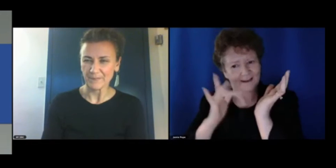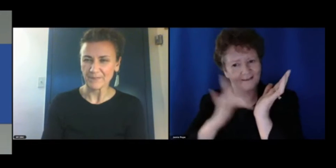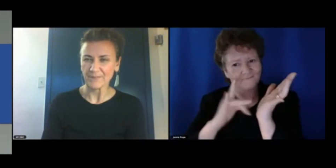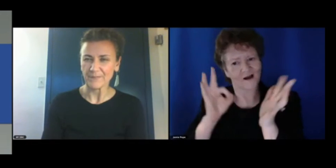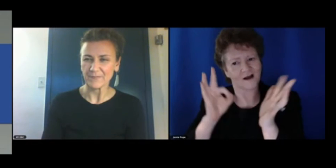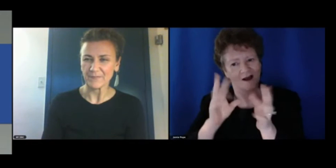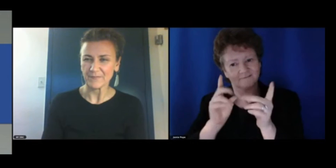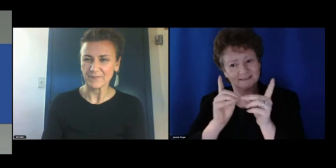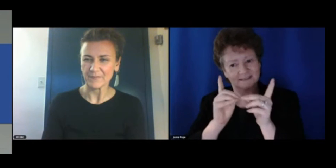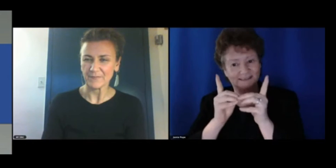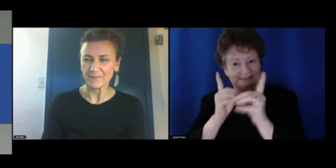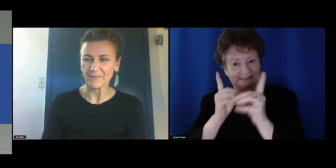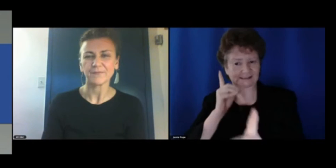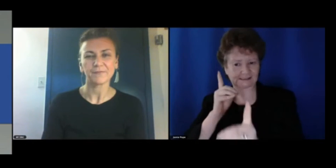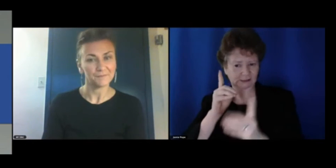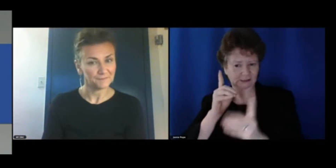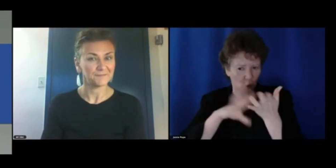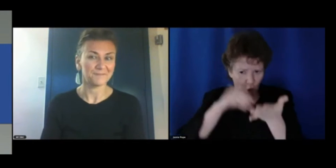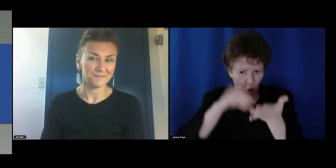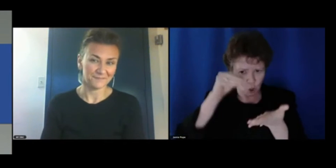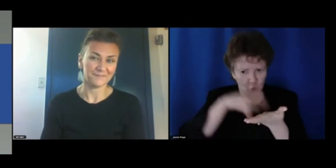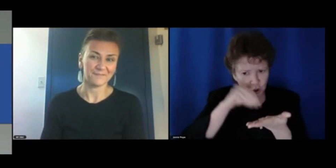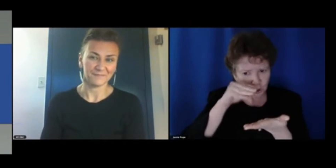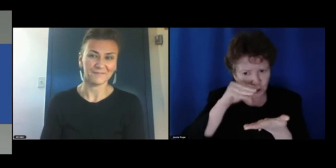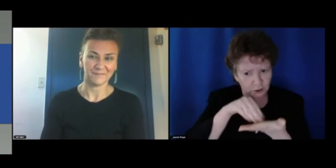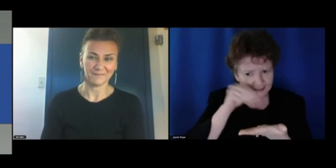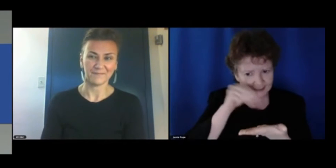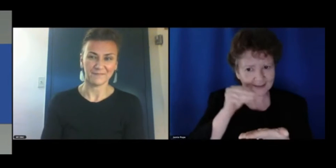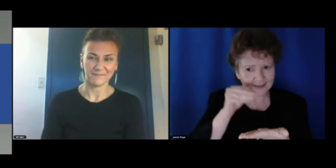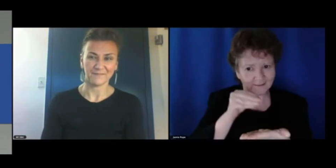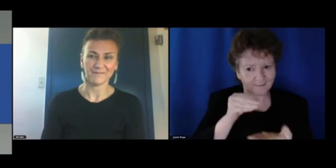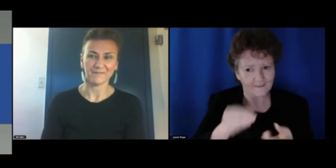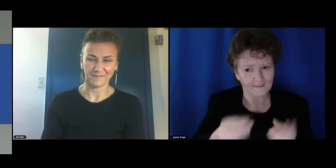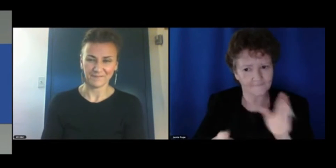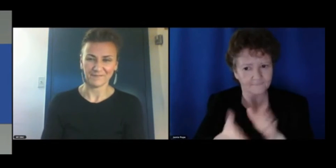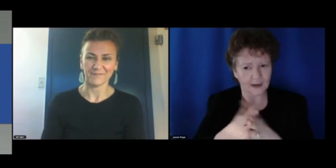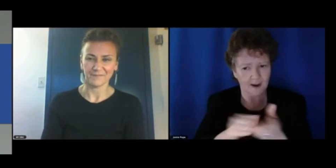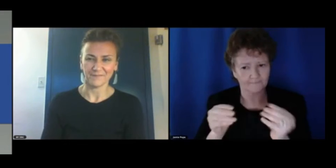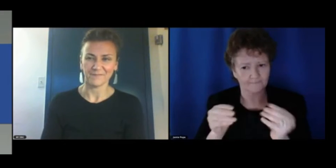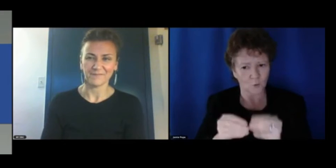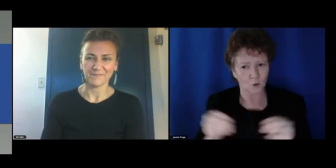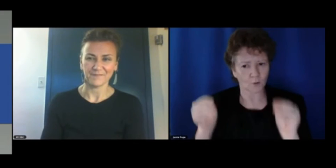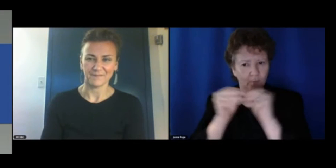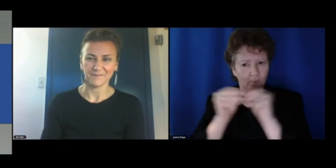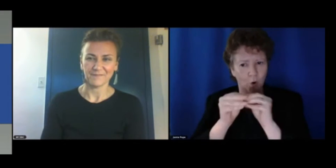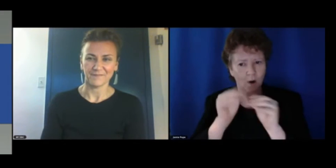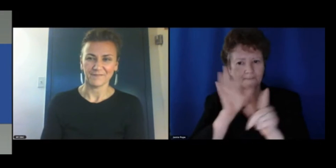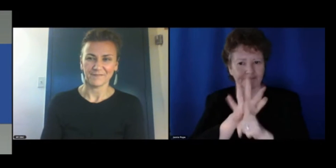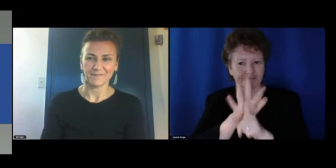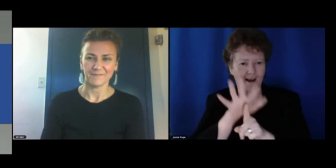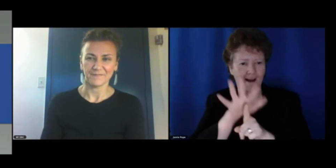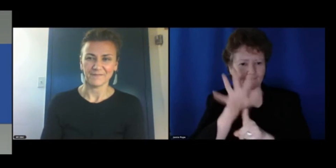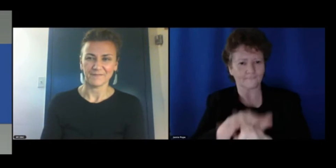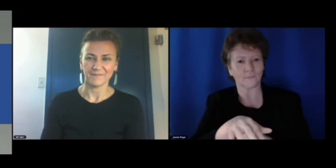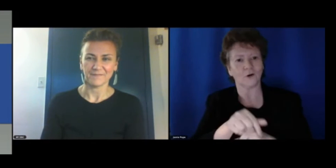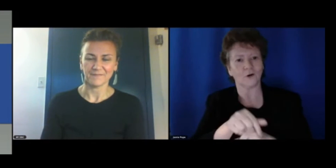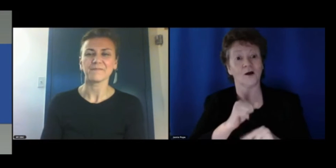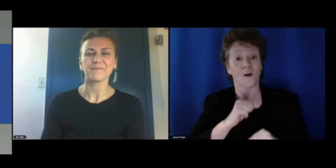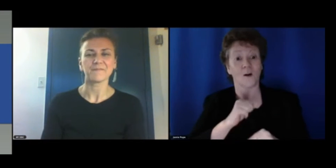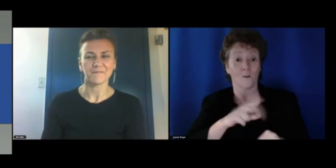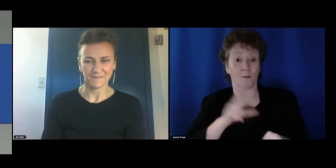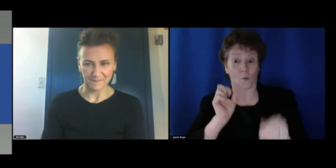And now we're living in the technology age, so we really need to take advantage of that, and we